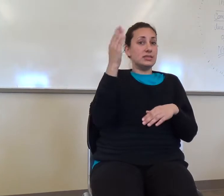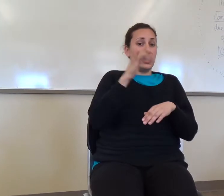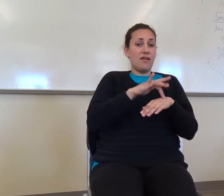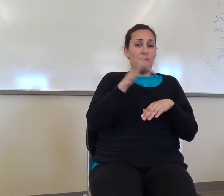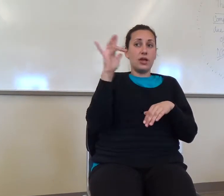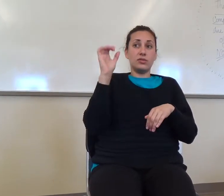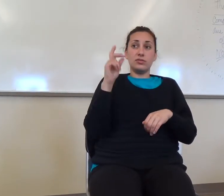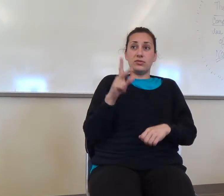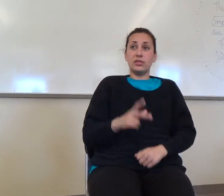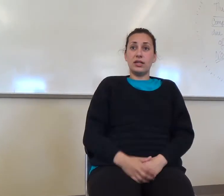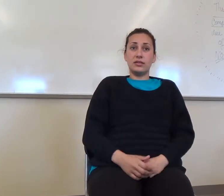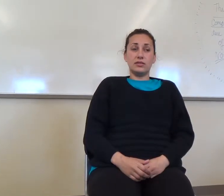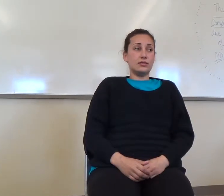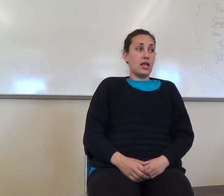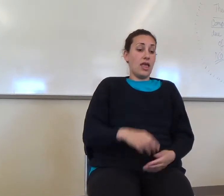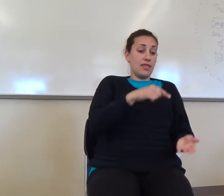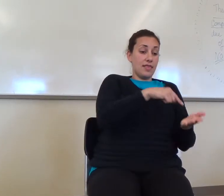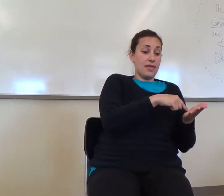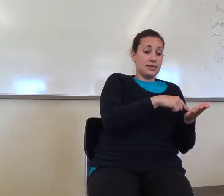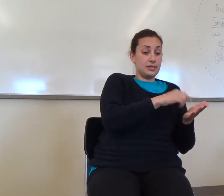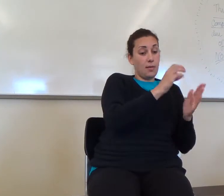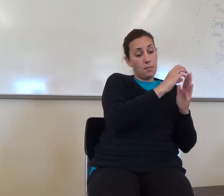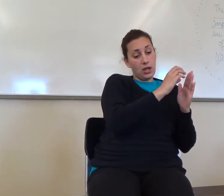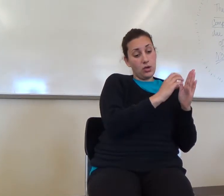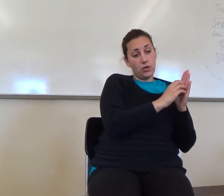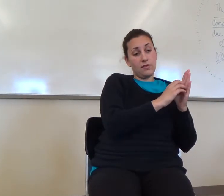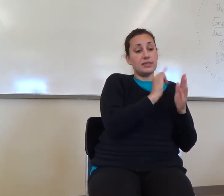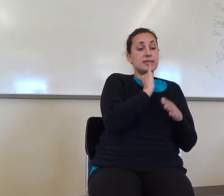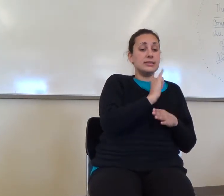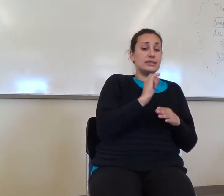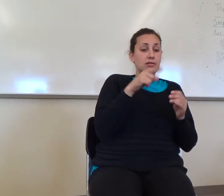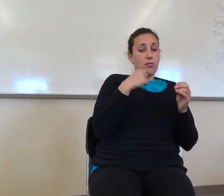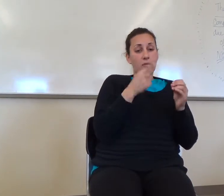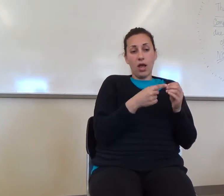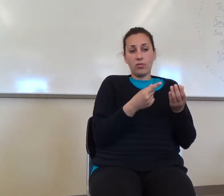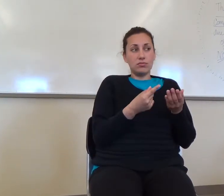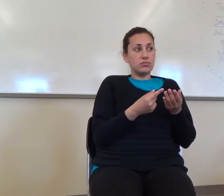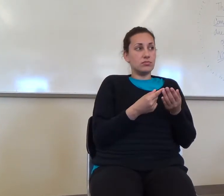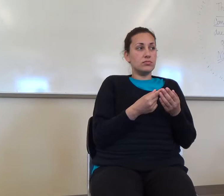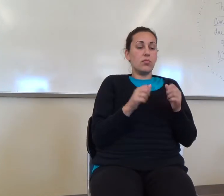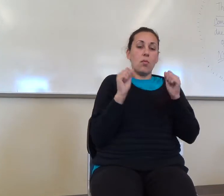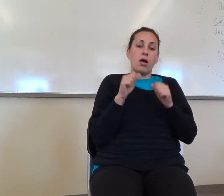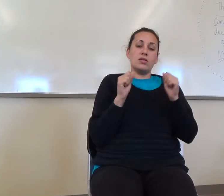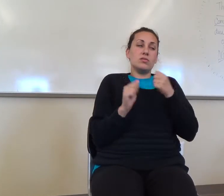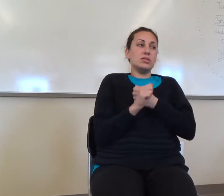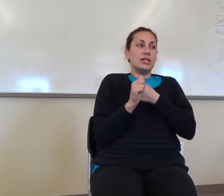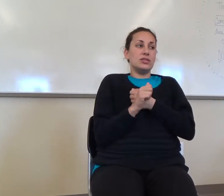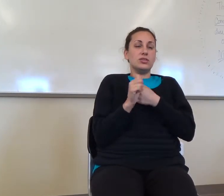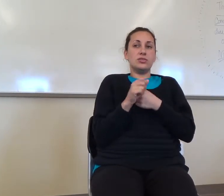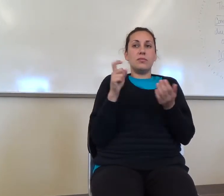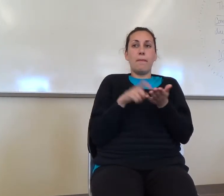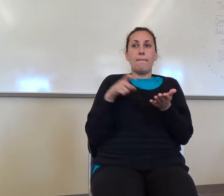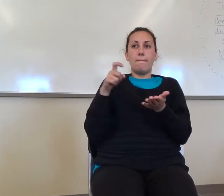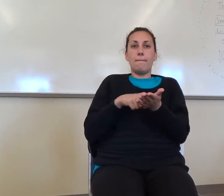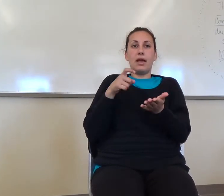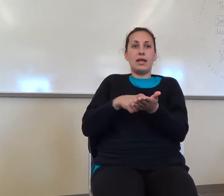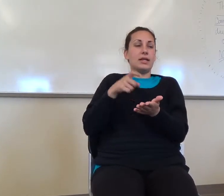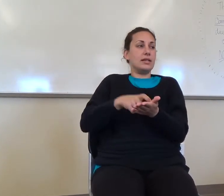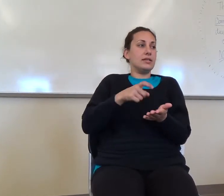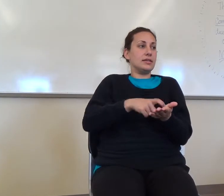sense. This paragraph is about potential dangers of mining sapphires. Okay,